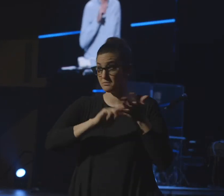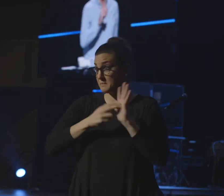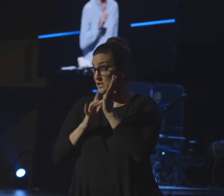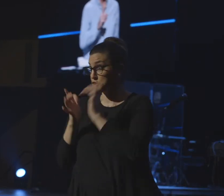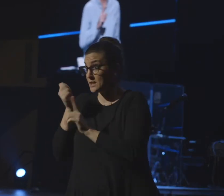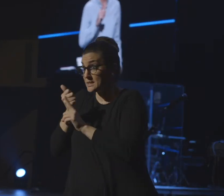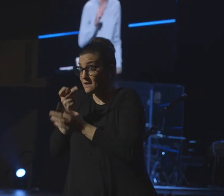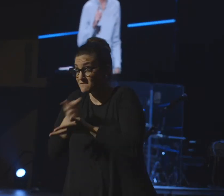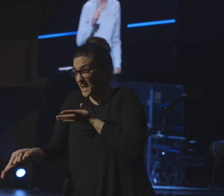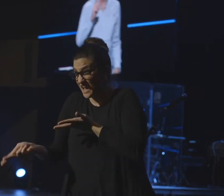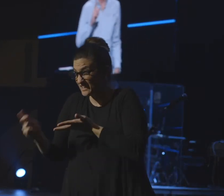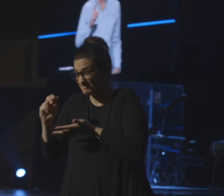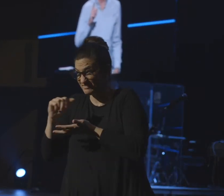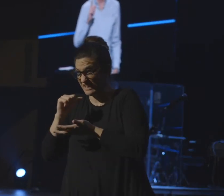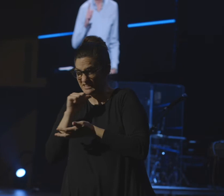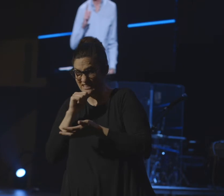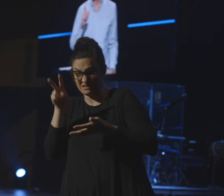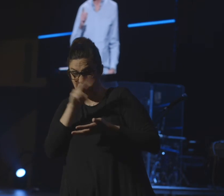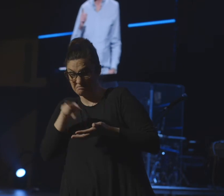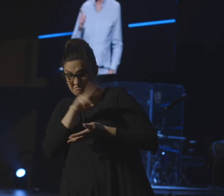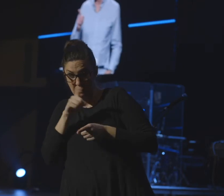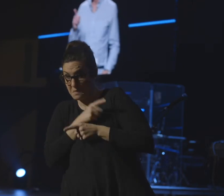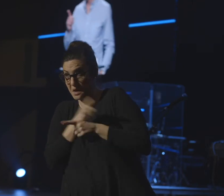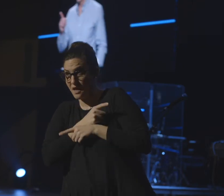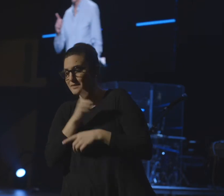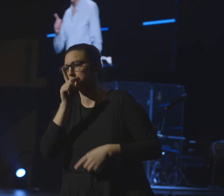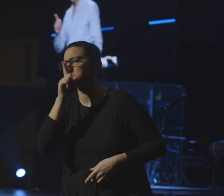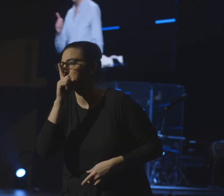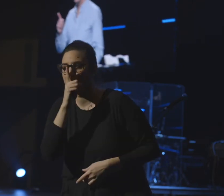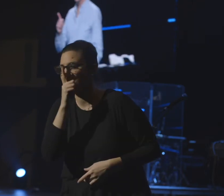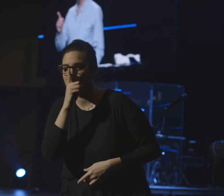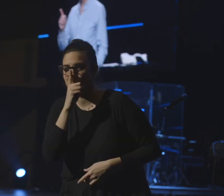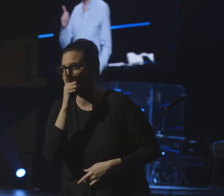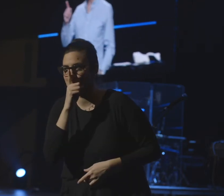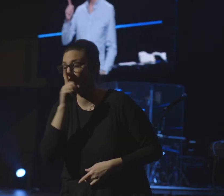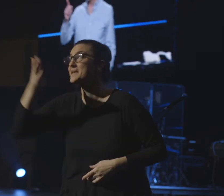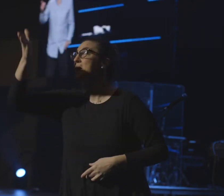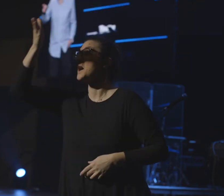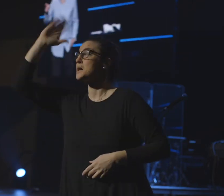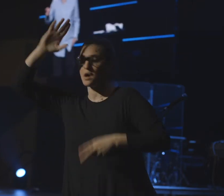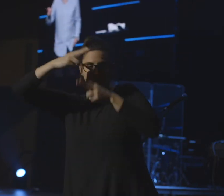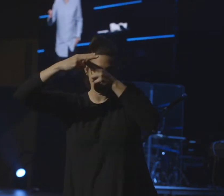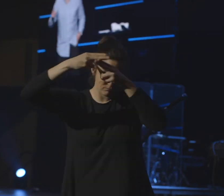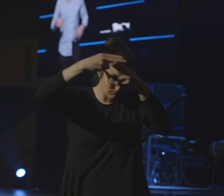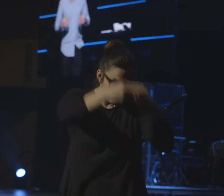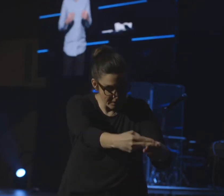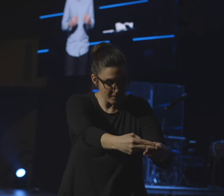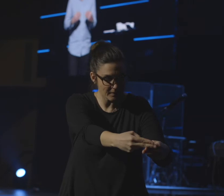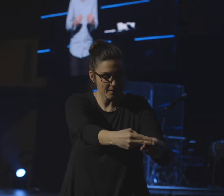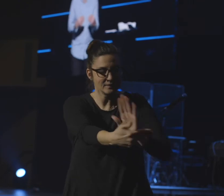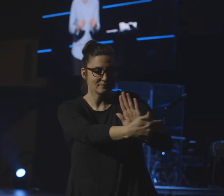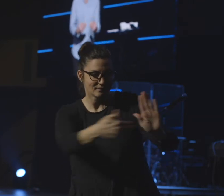you are not who you think you are. You are who God says you are. And